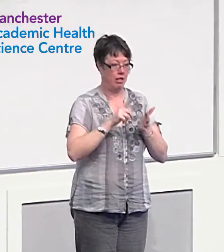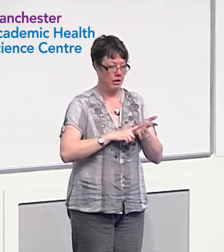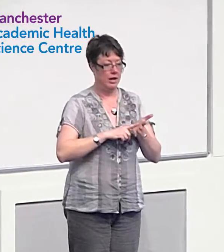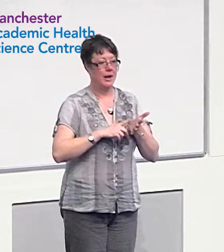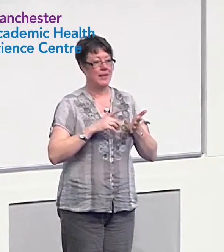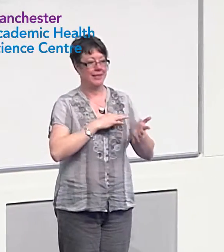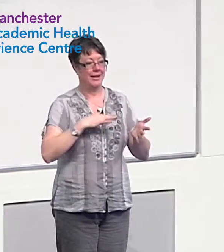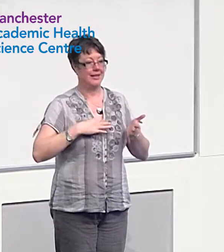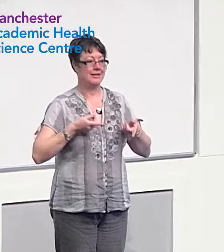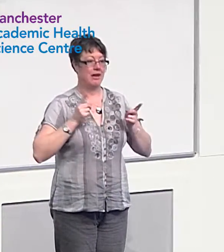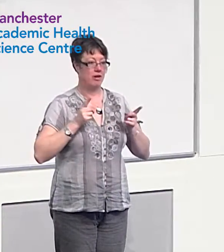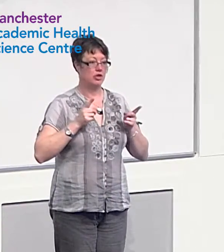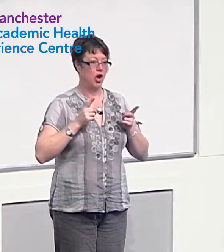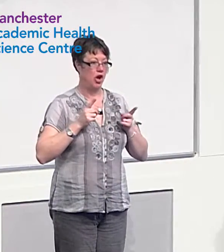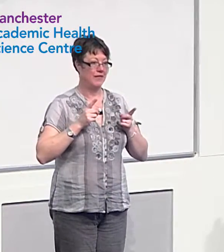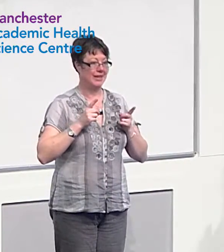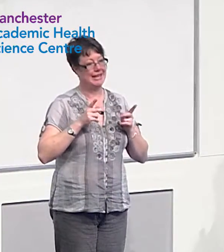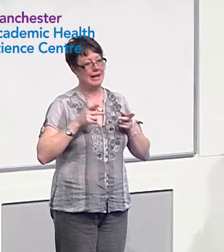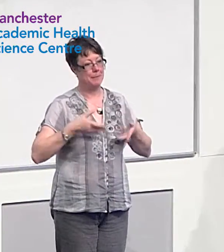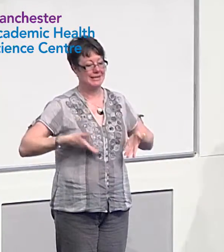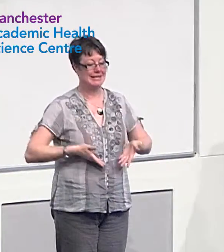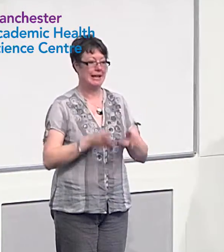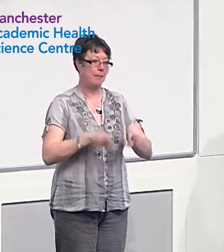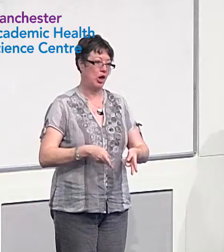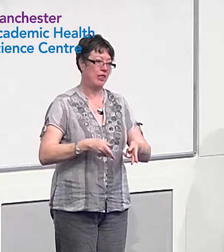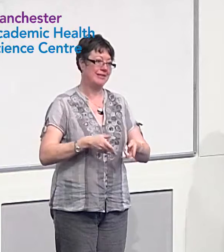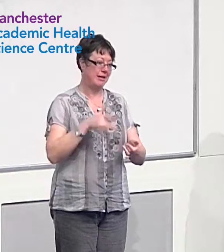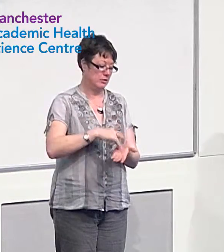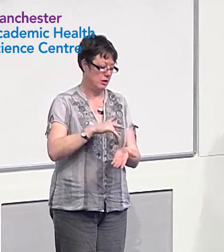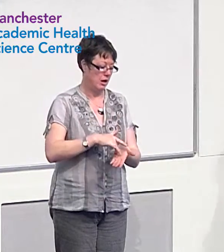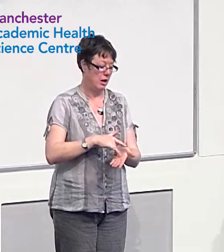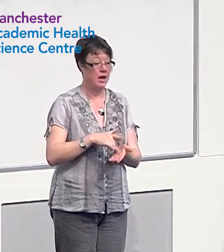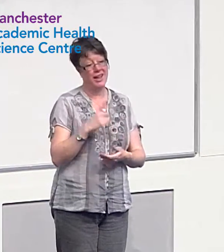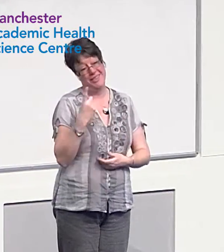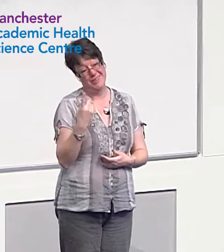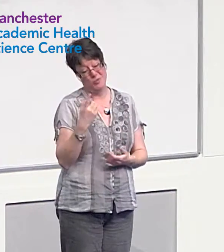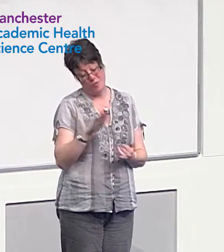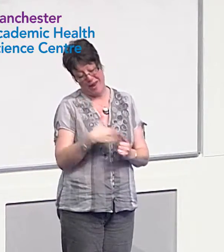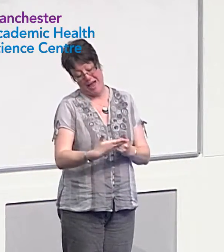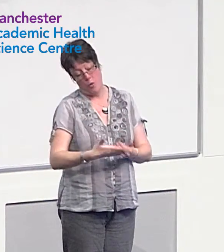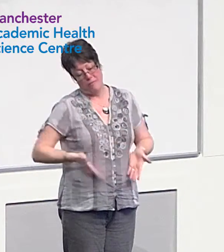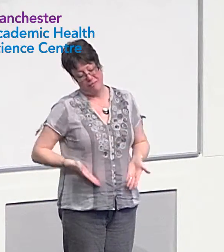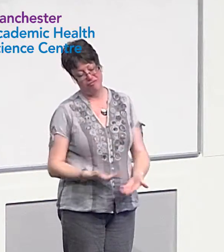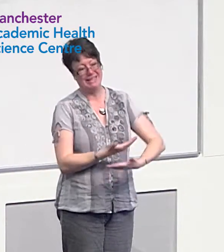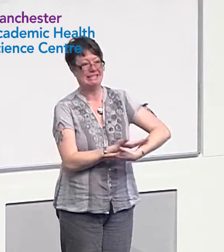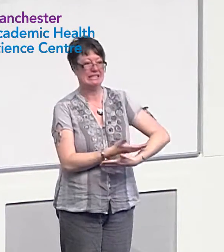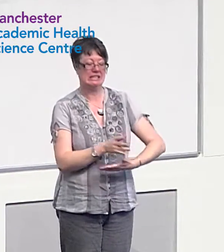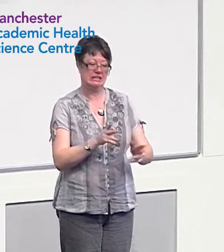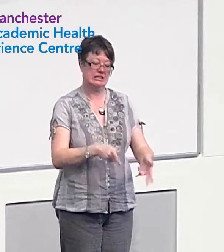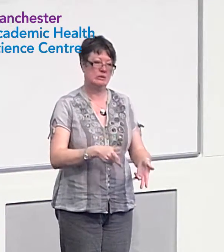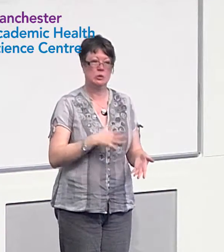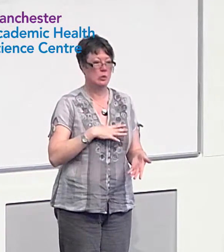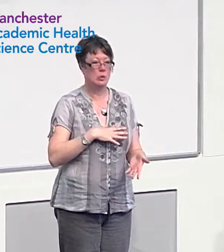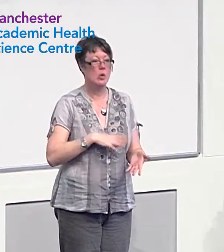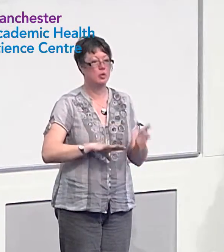Tommy's Stillbirth Research Centre. And this is one outcome of pregnancy that we obviously want to avoid, if at all